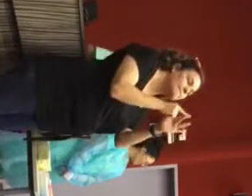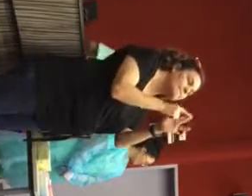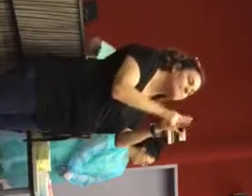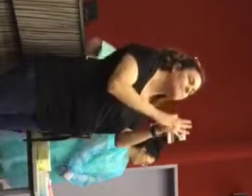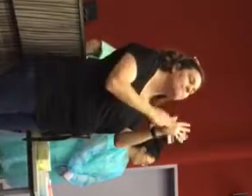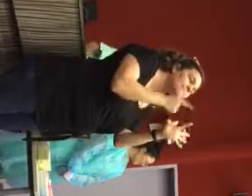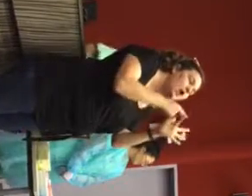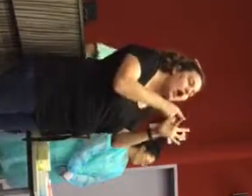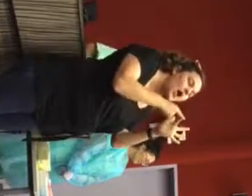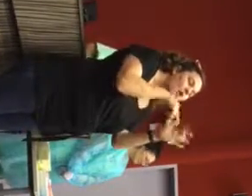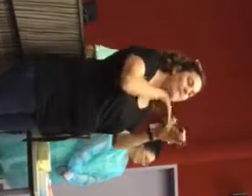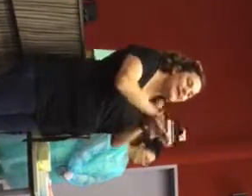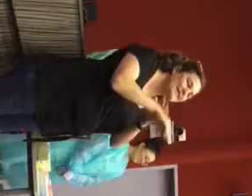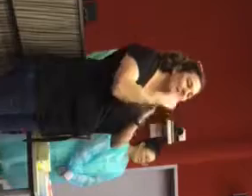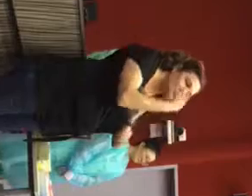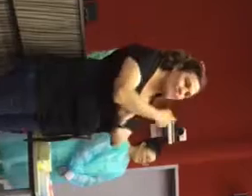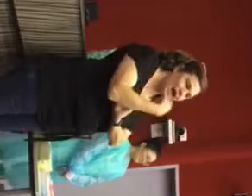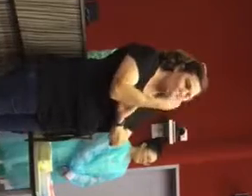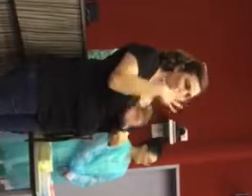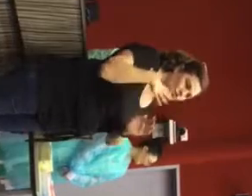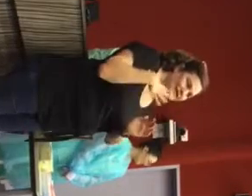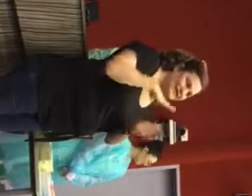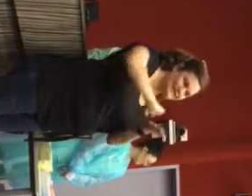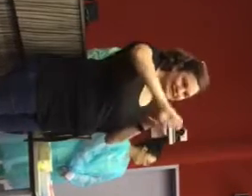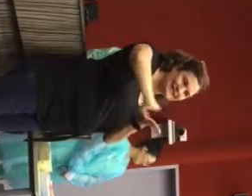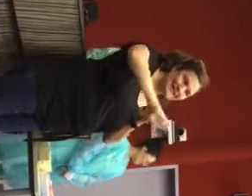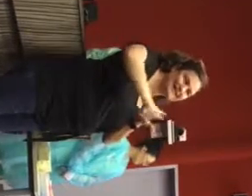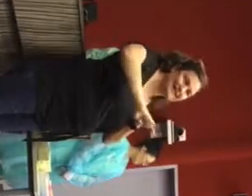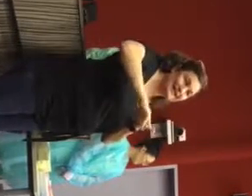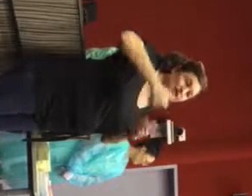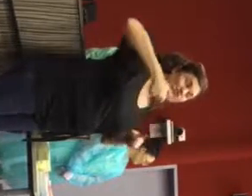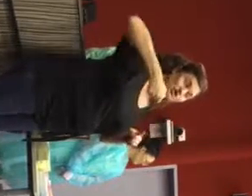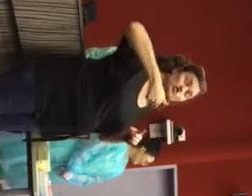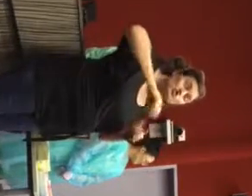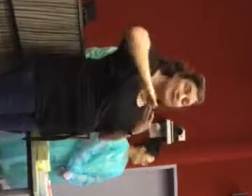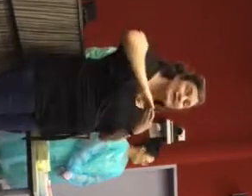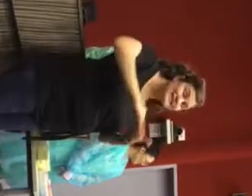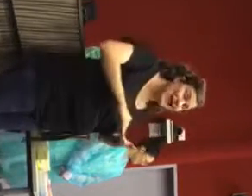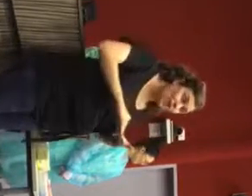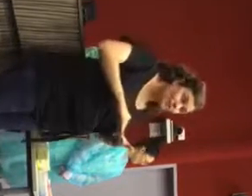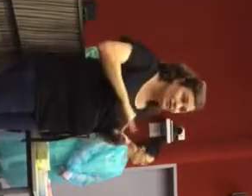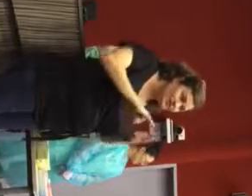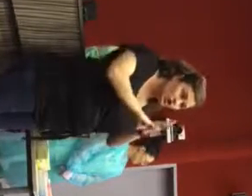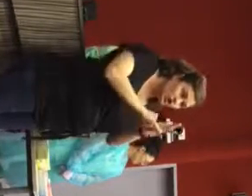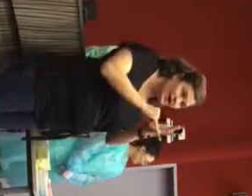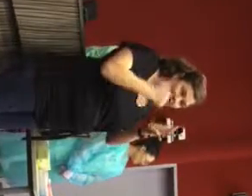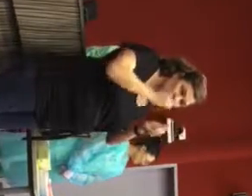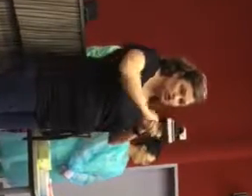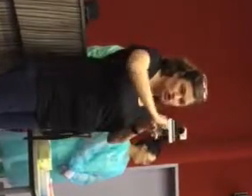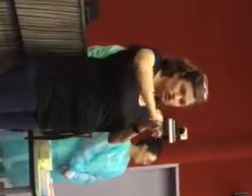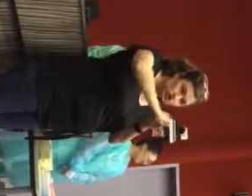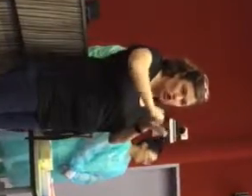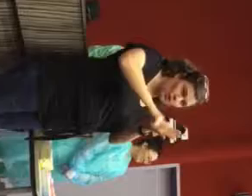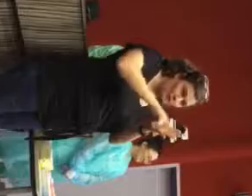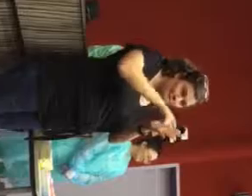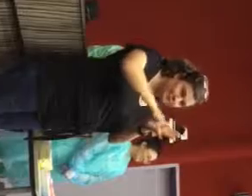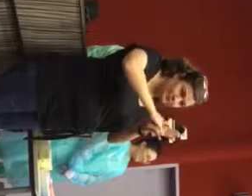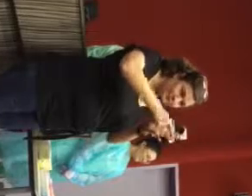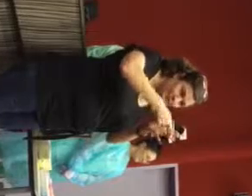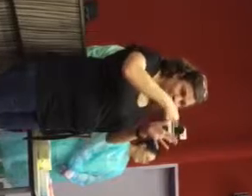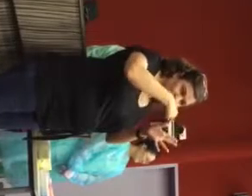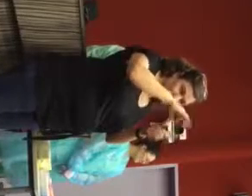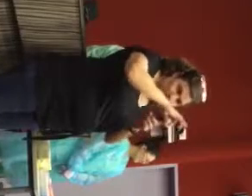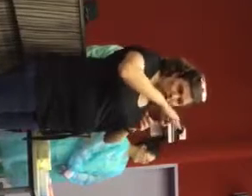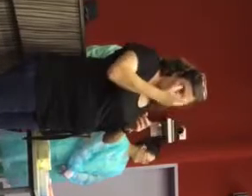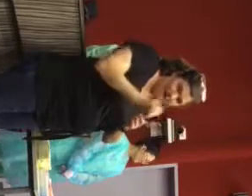You need to physically remove that. The toothpaste helps with that because it's obviously got things like soaps in it to be able to clear some of that off. But